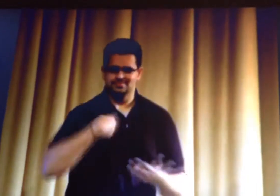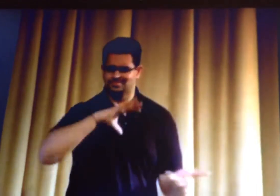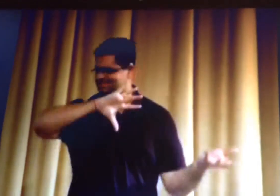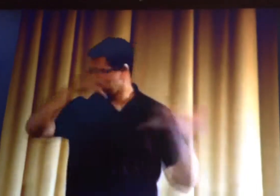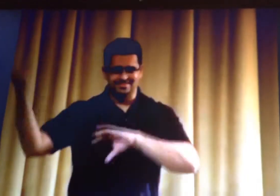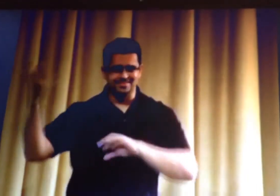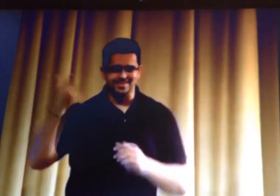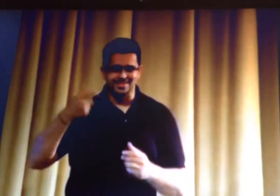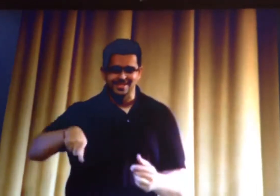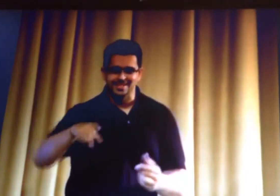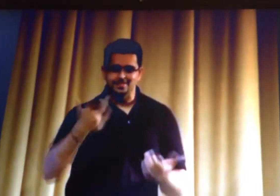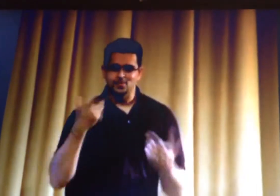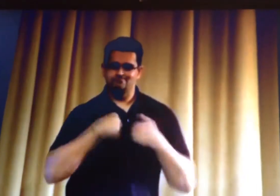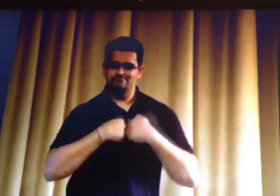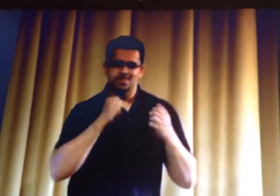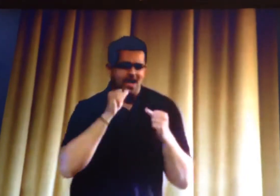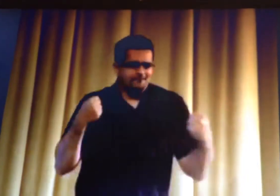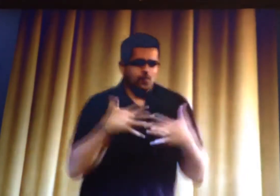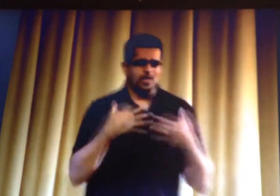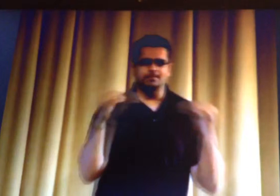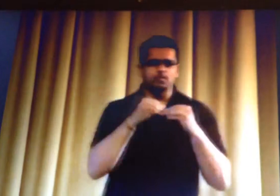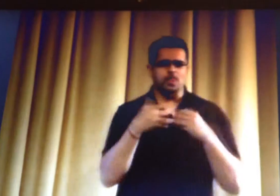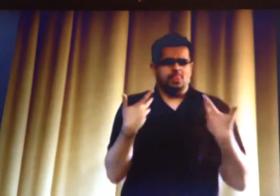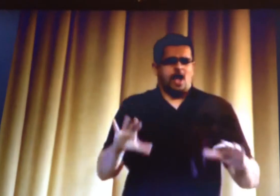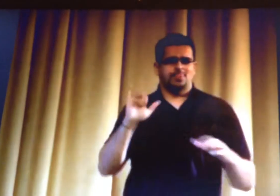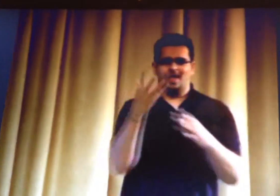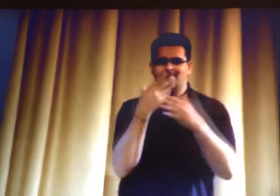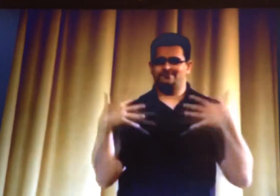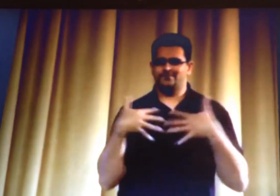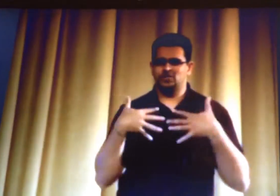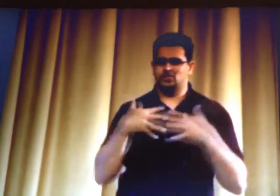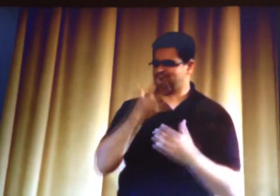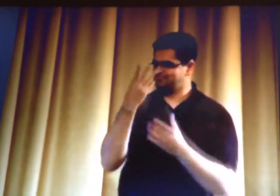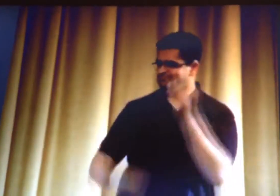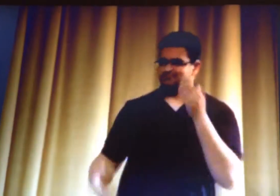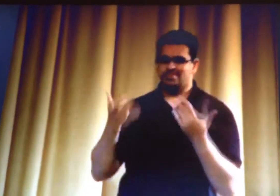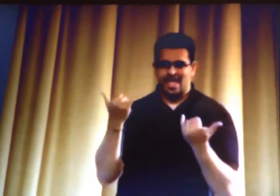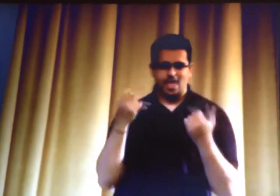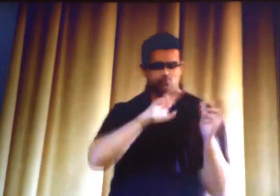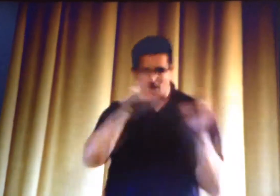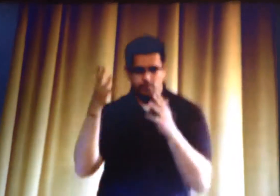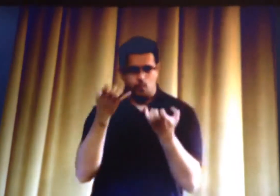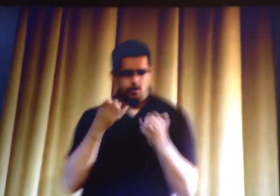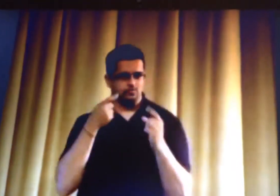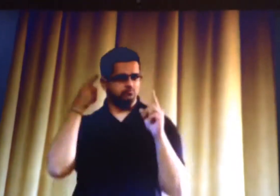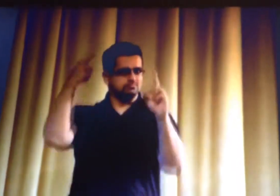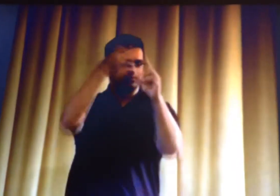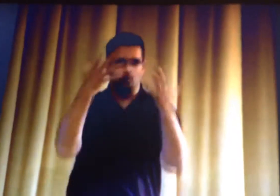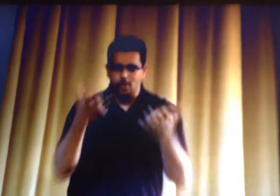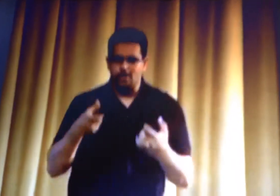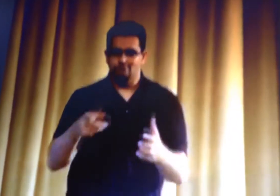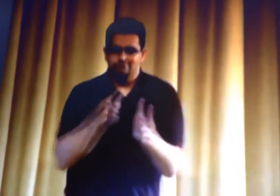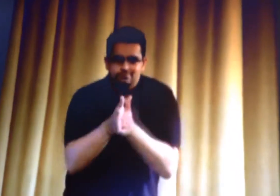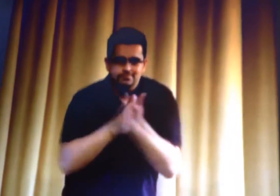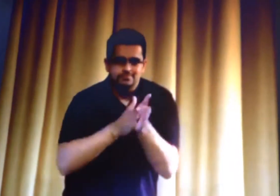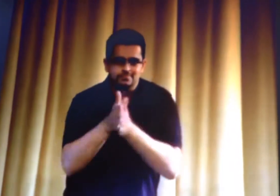This boy, at the end of the program, was breakdancing as a group. There was someone in the group who knew how to breakdance. And he completely put aside all his inhibitions and